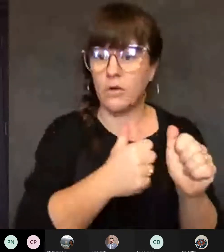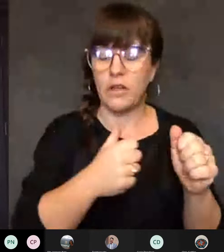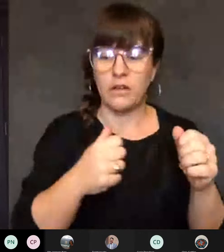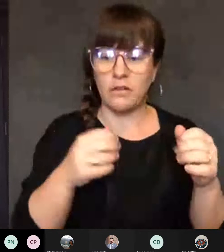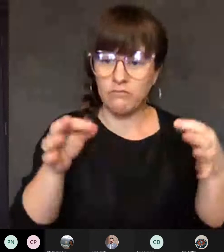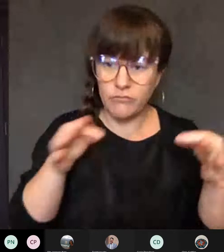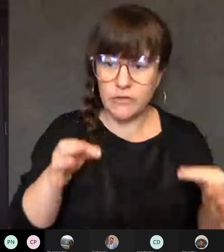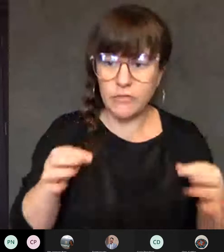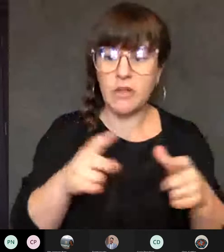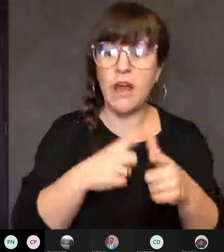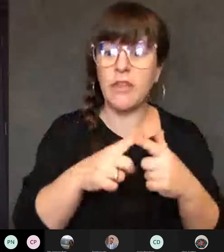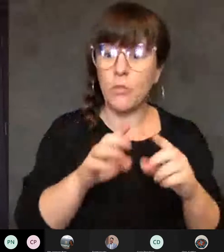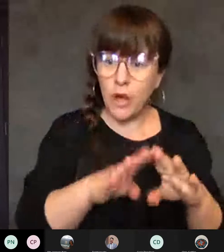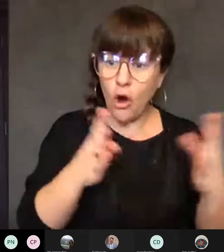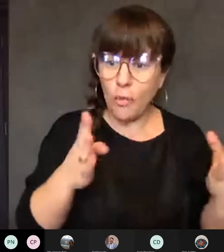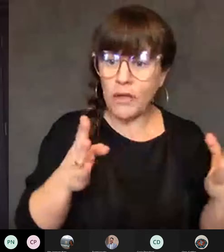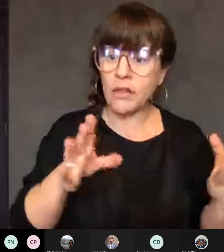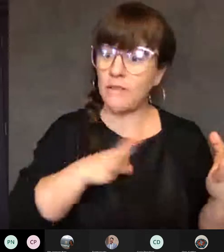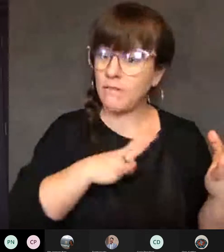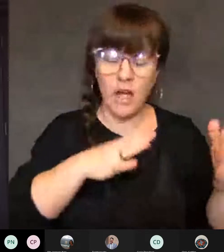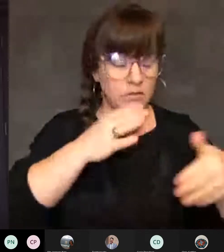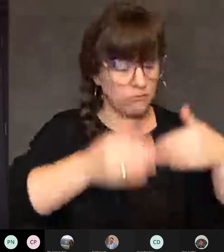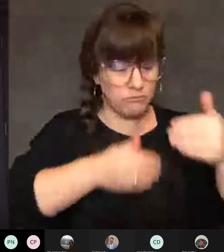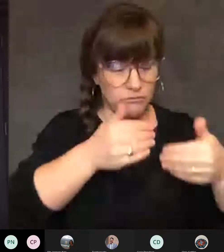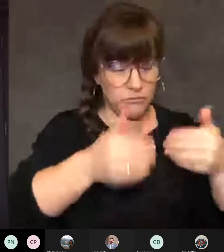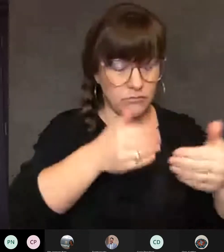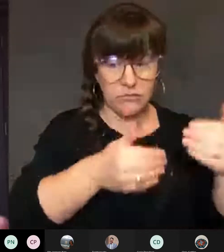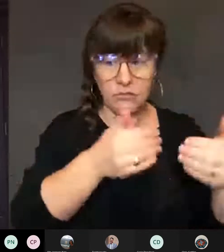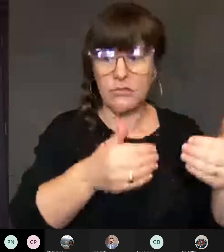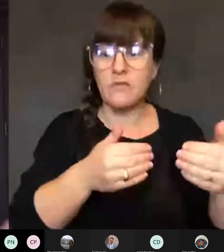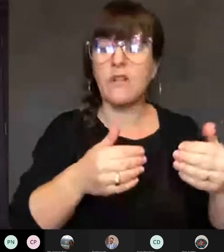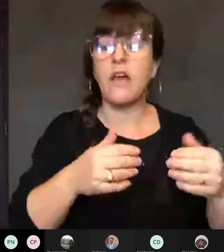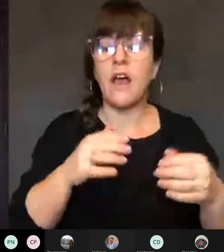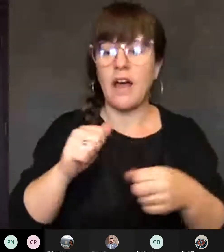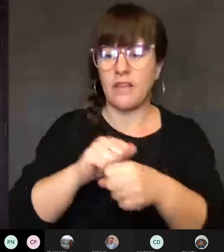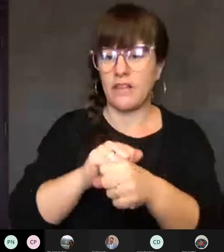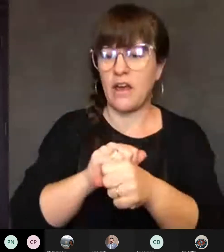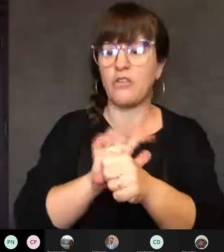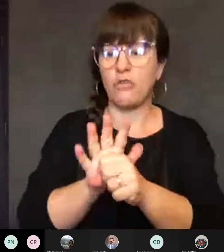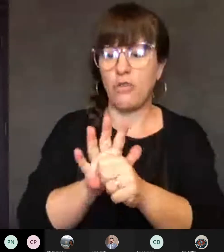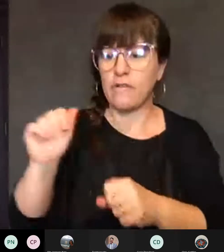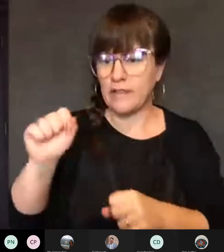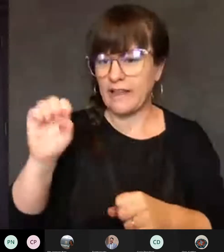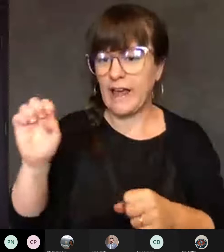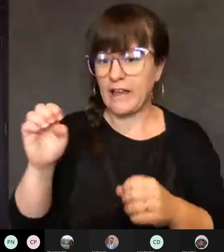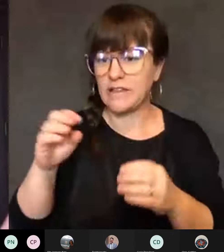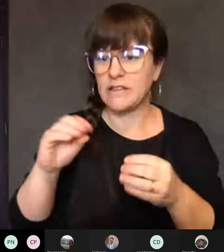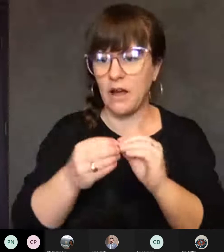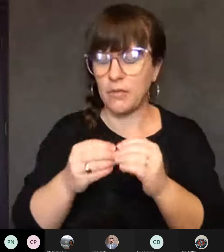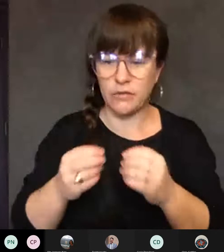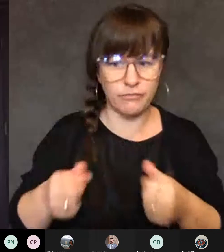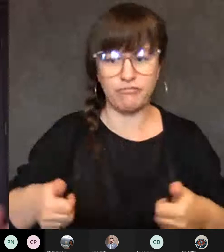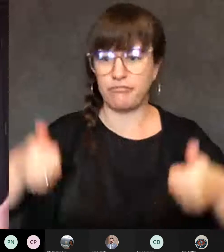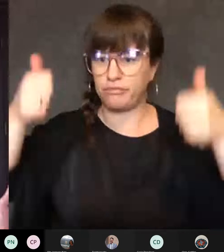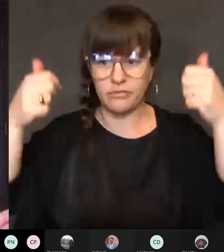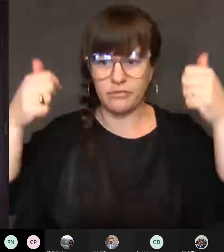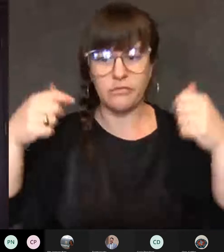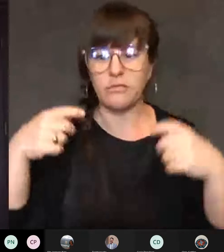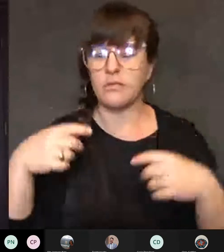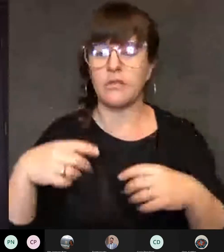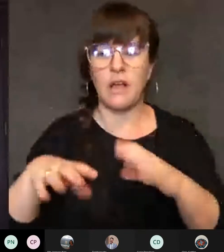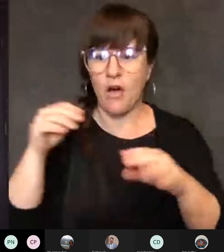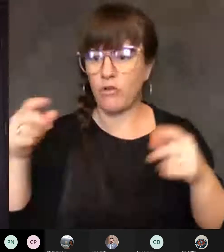we opened up and things were going along well. And then the case count in Santa Fe County just got way out of control, and everybody just